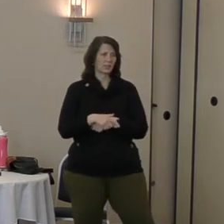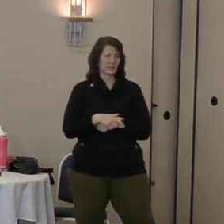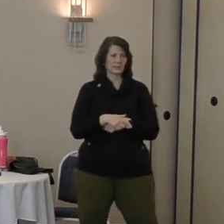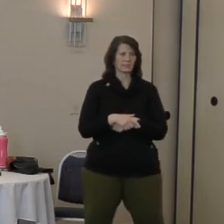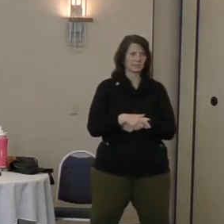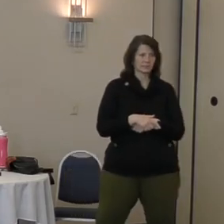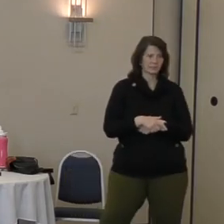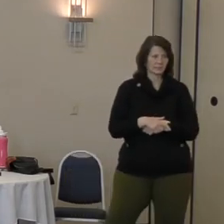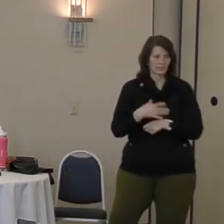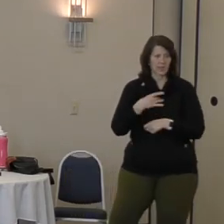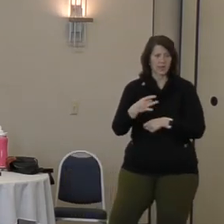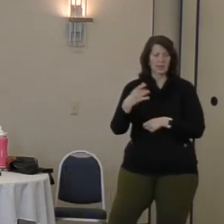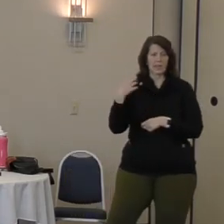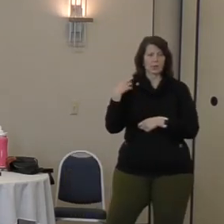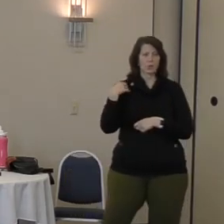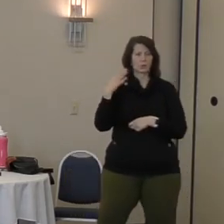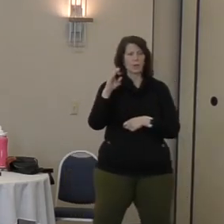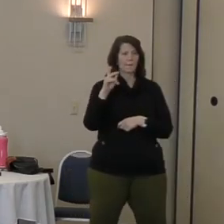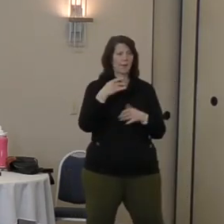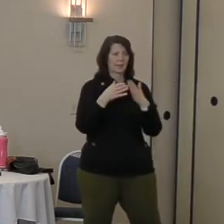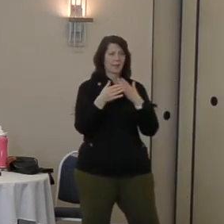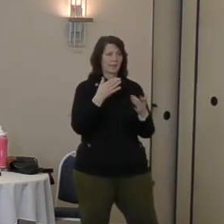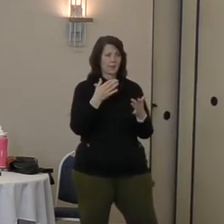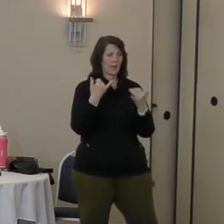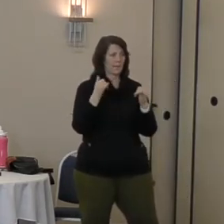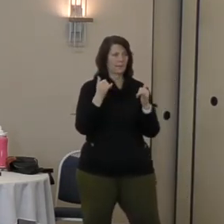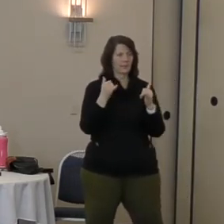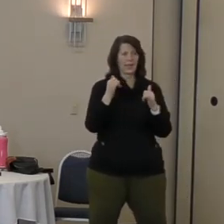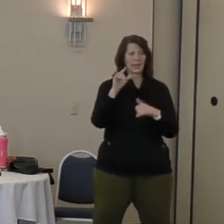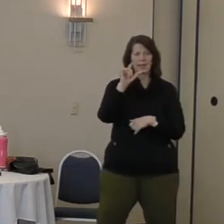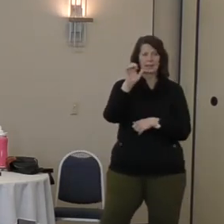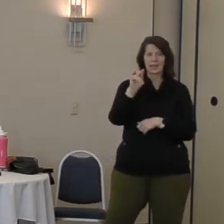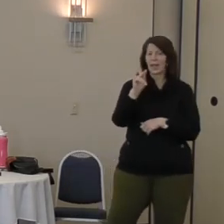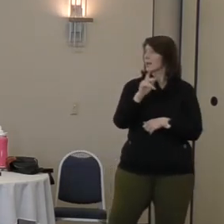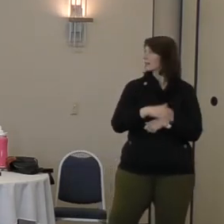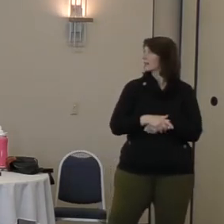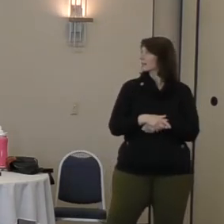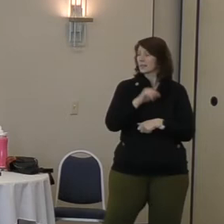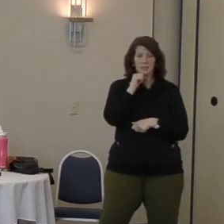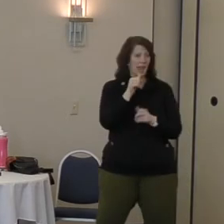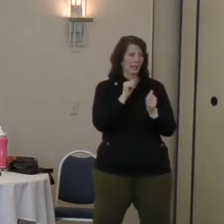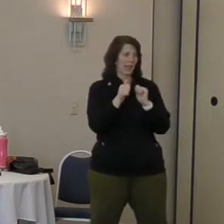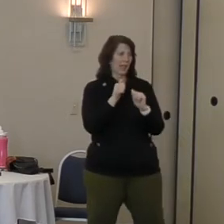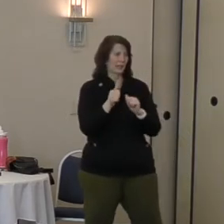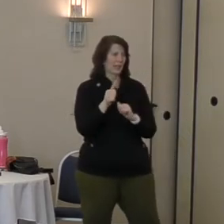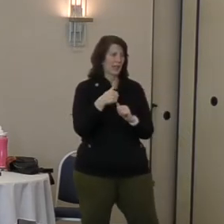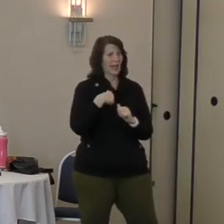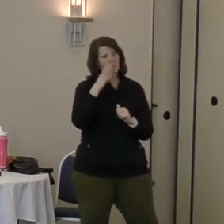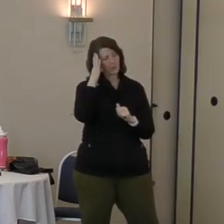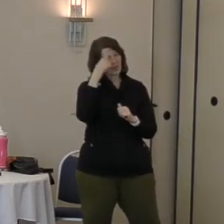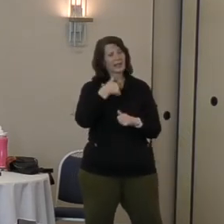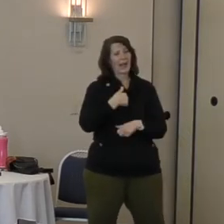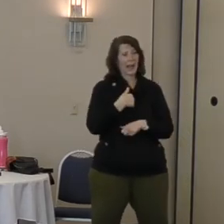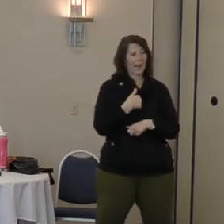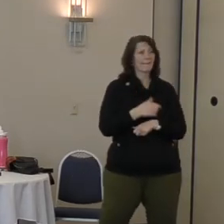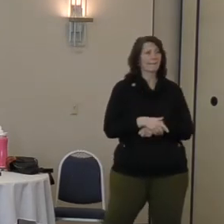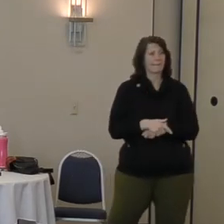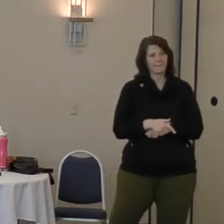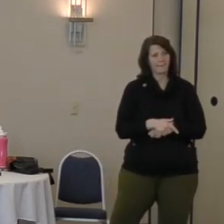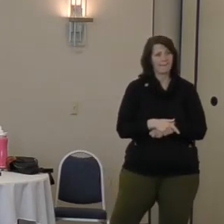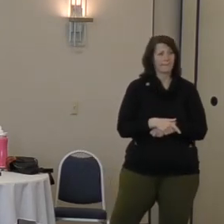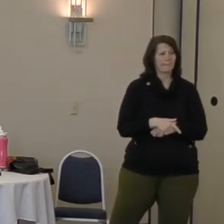you know, I like coaching backs, even though I played a lot and was not all that athletic. I pretend I am. I coach backs all the